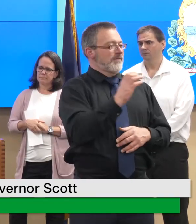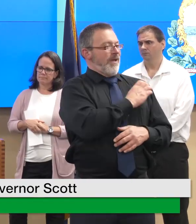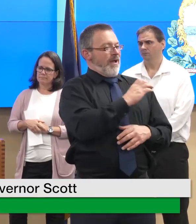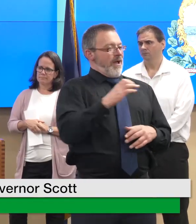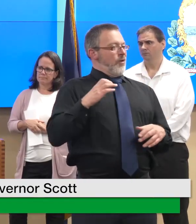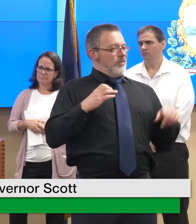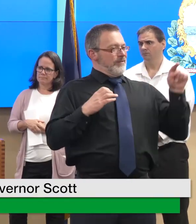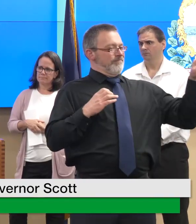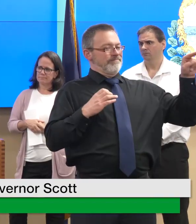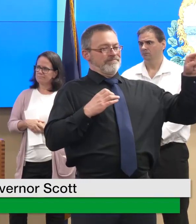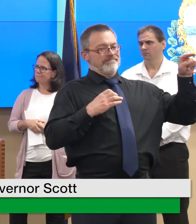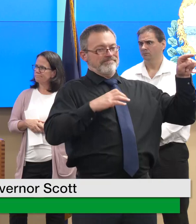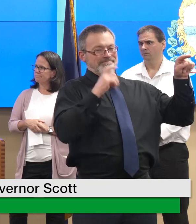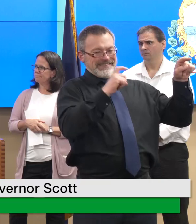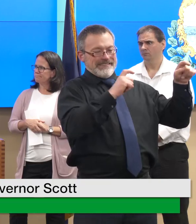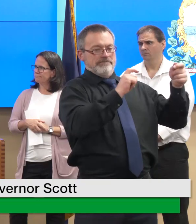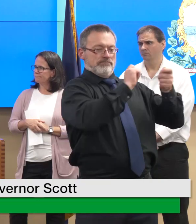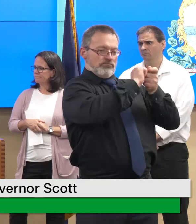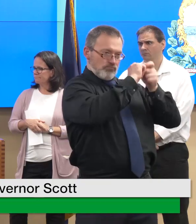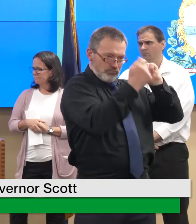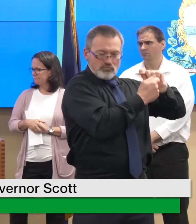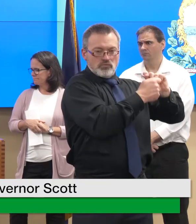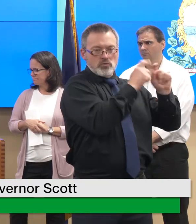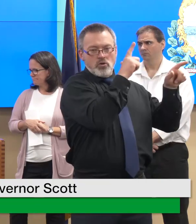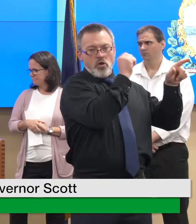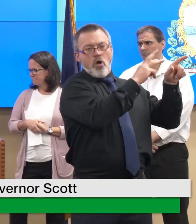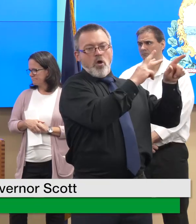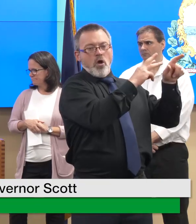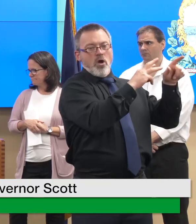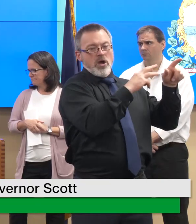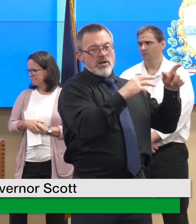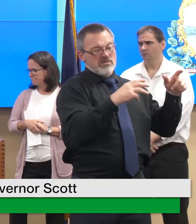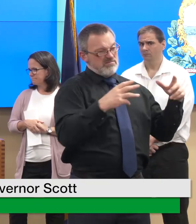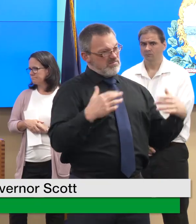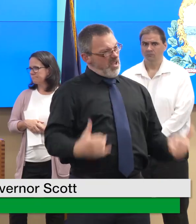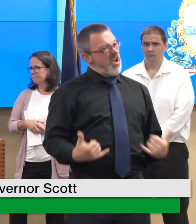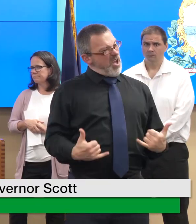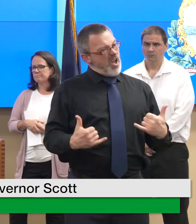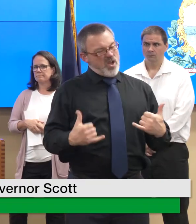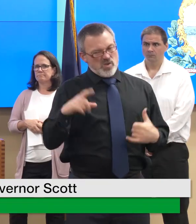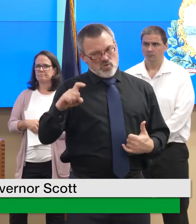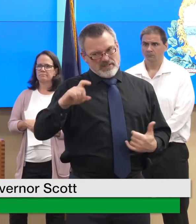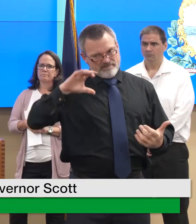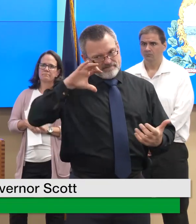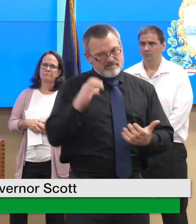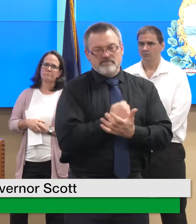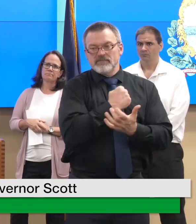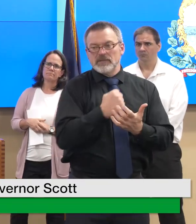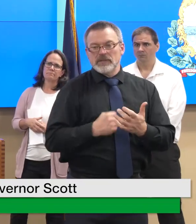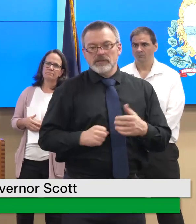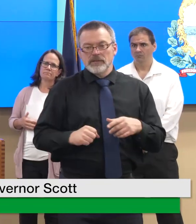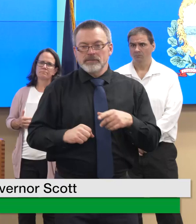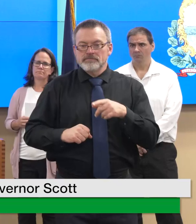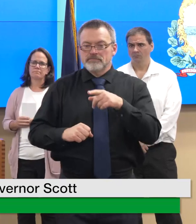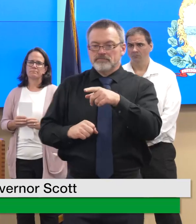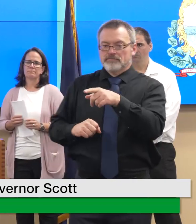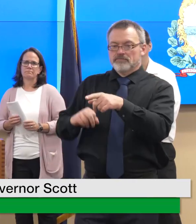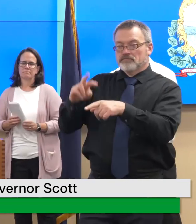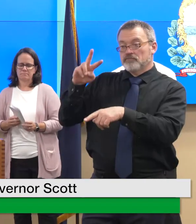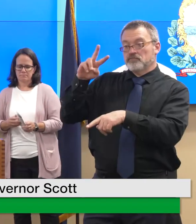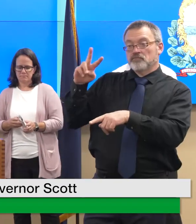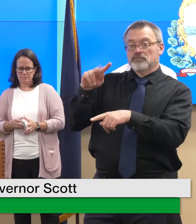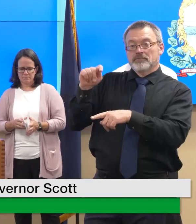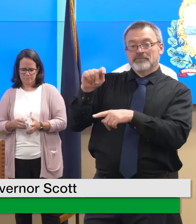change the way we look at things. And I think we're going to have to. Thank you. Thank you, Governor. Governor, what's the status of the Army Corps of